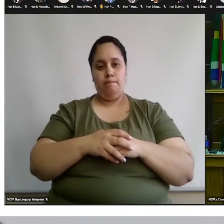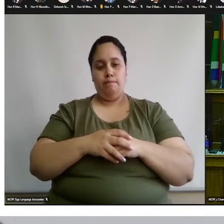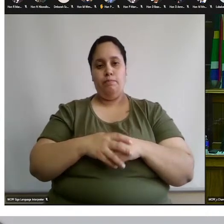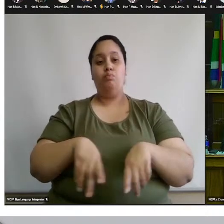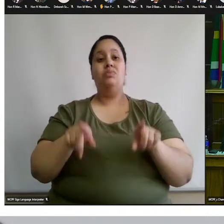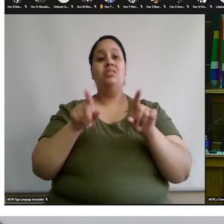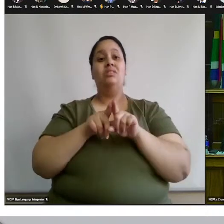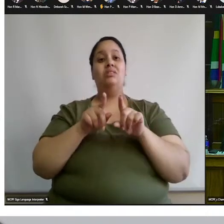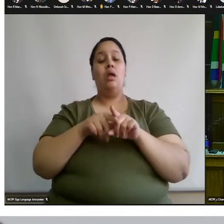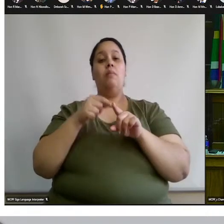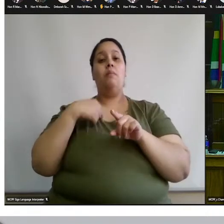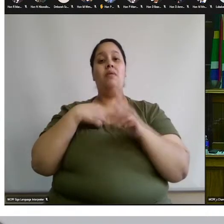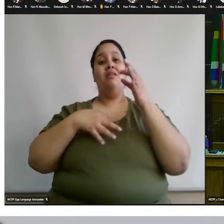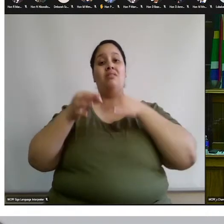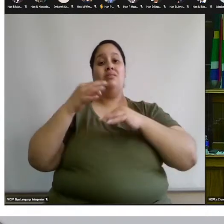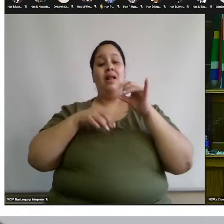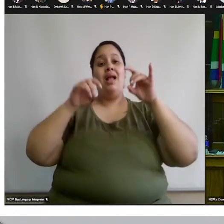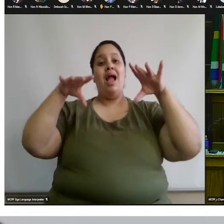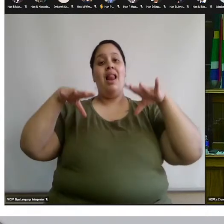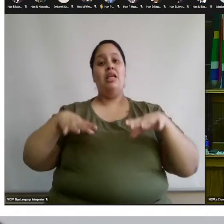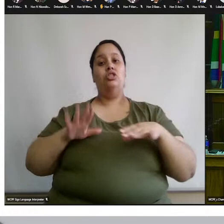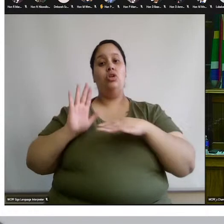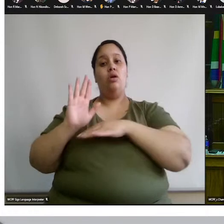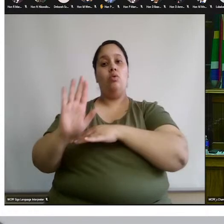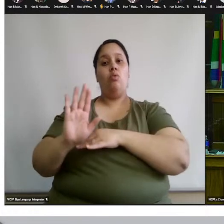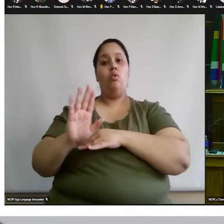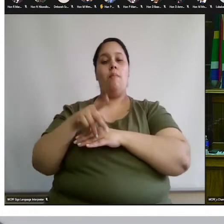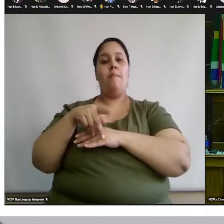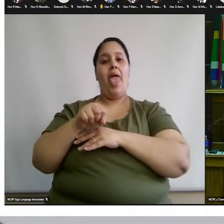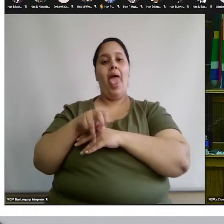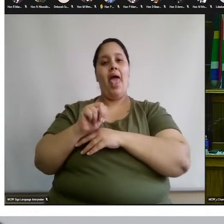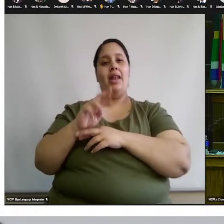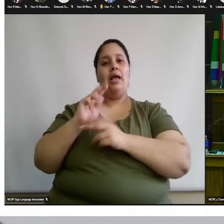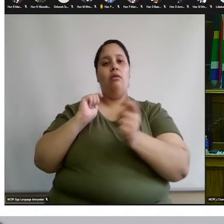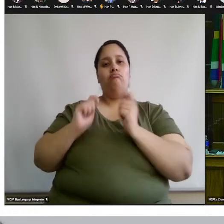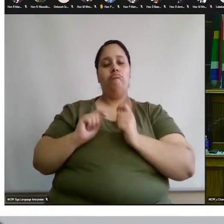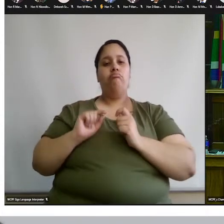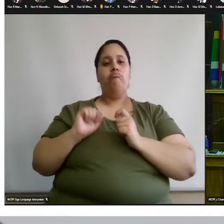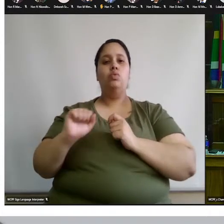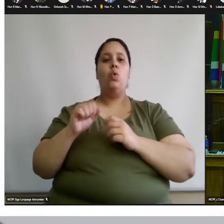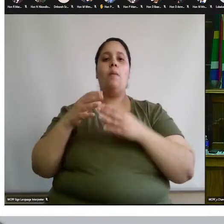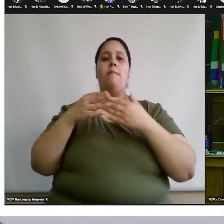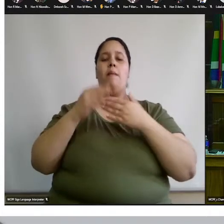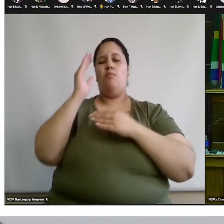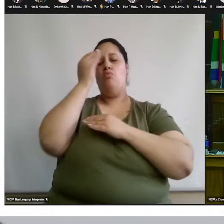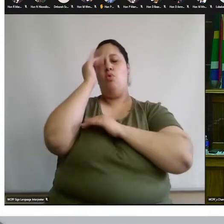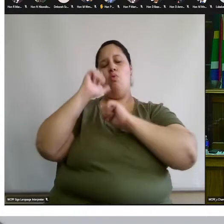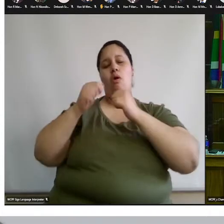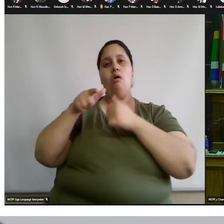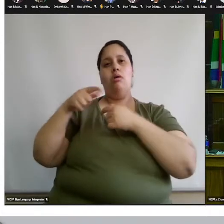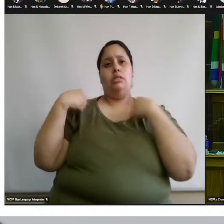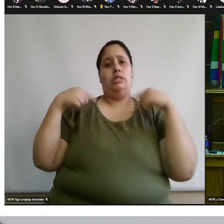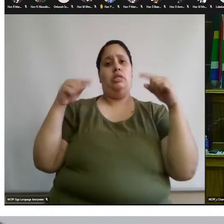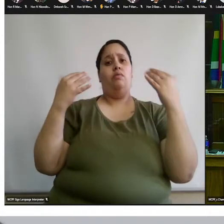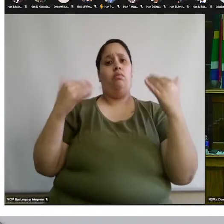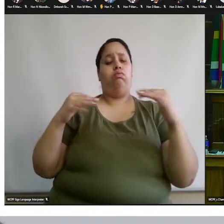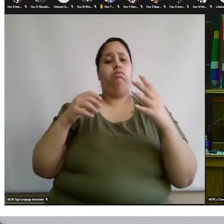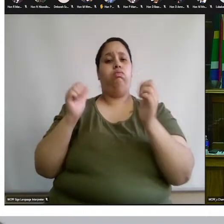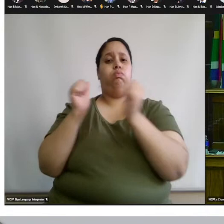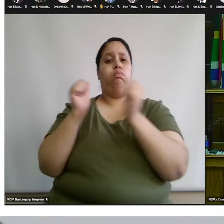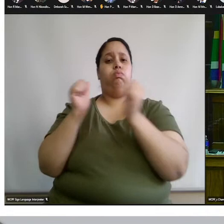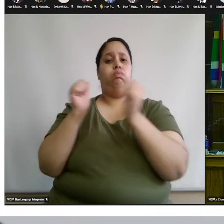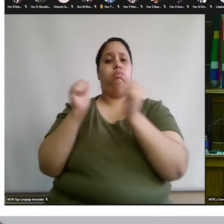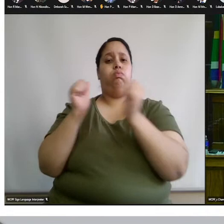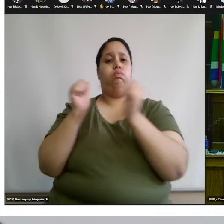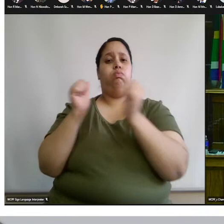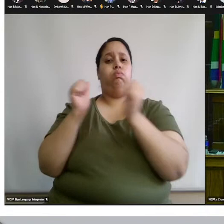members' attention to the Khayelitsha Bandwidth Bond, which is, as members know, a very successful partnership between the